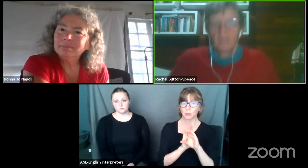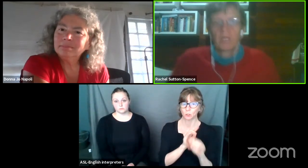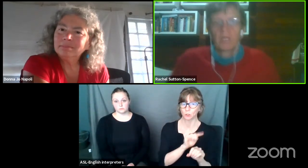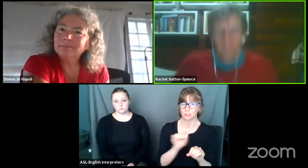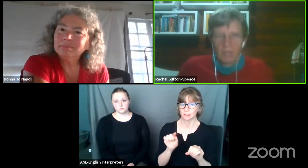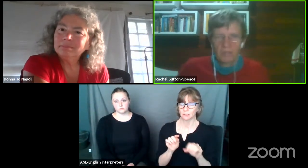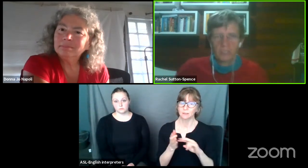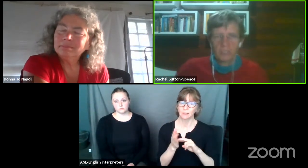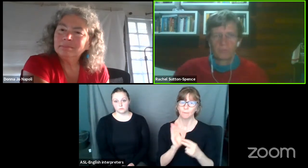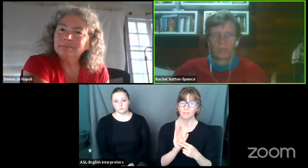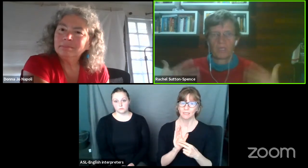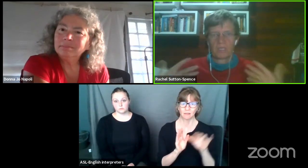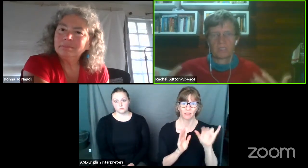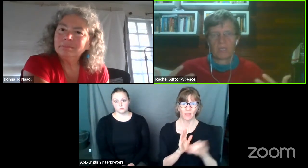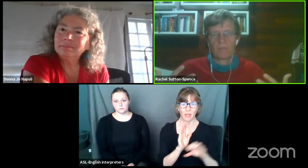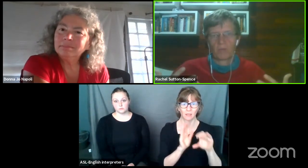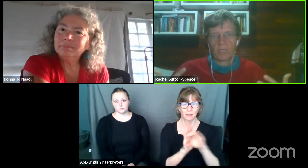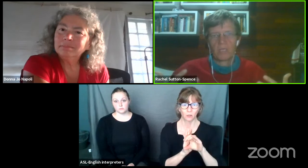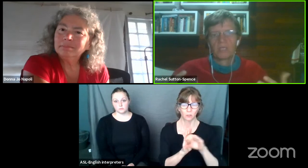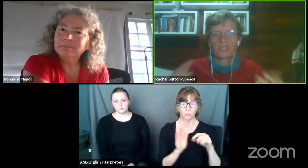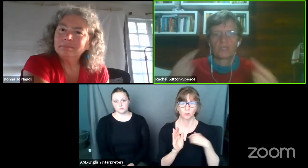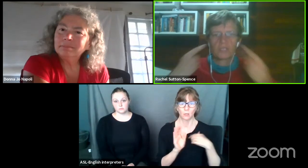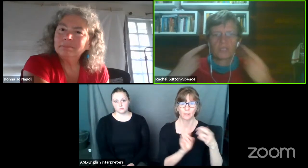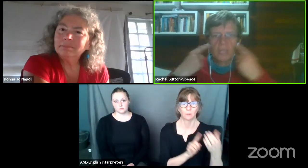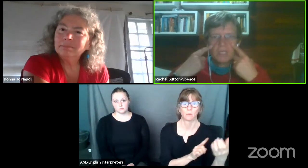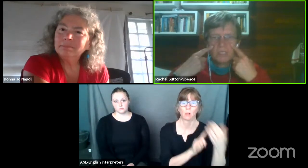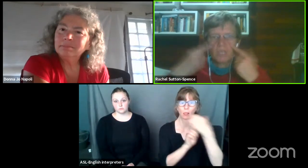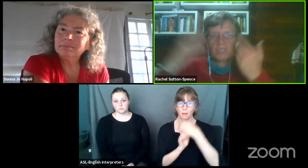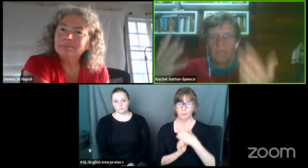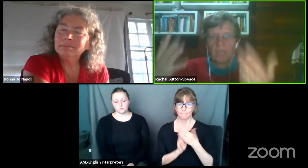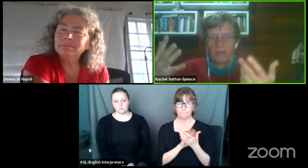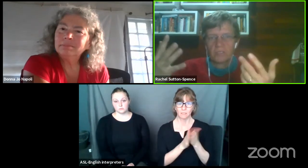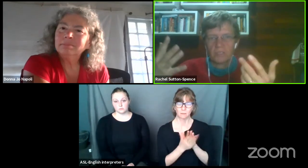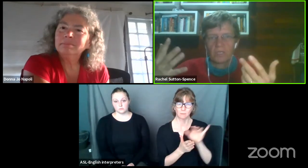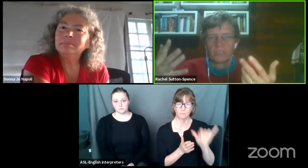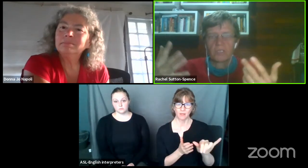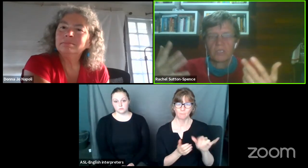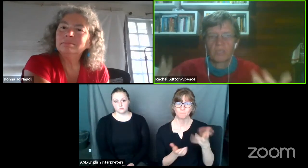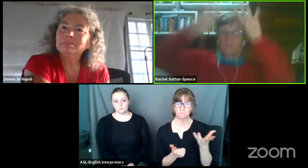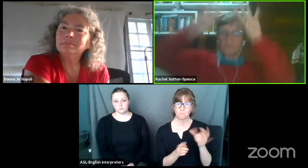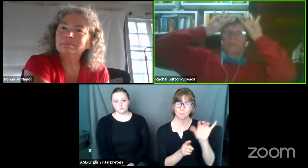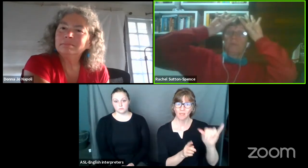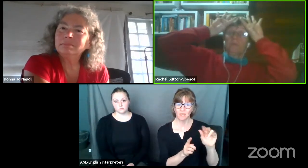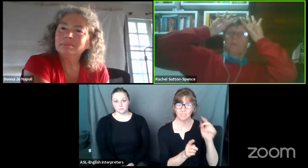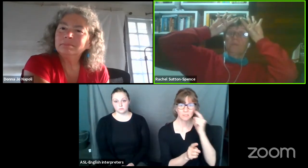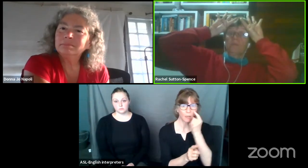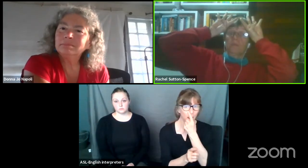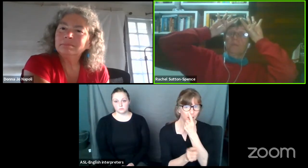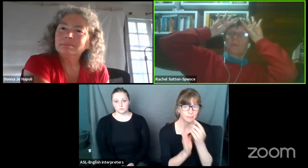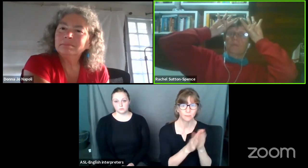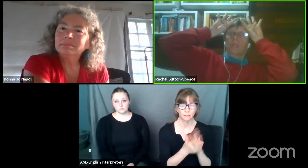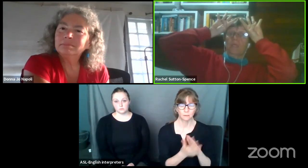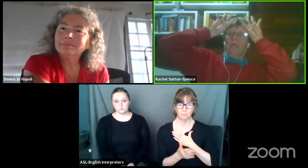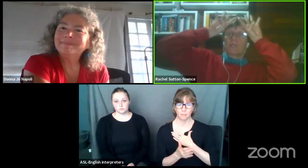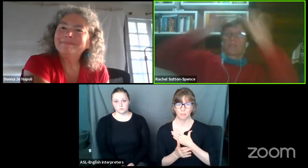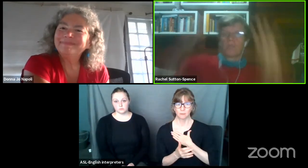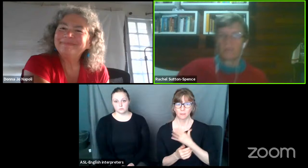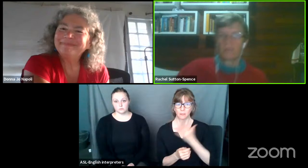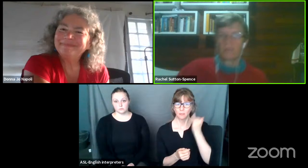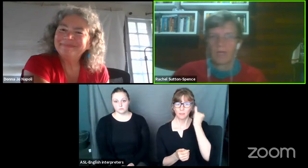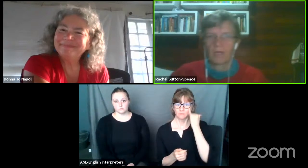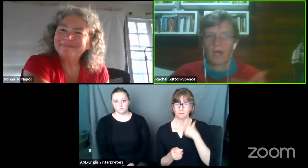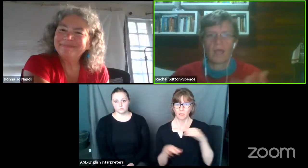character's body, and the character's body is their body. So the signer's eyes are the character's eyes. So if I go like